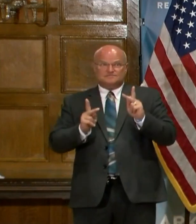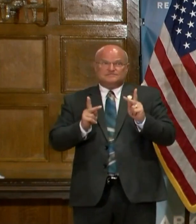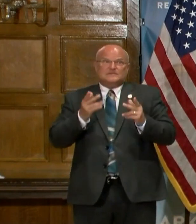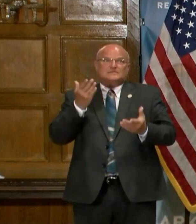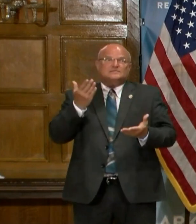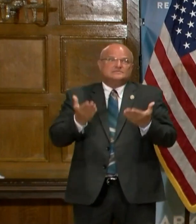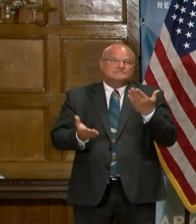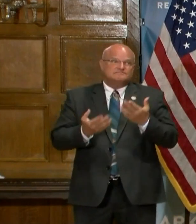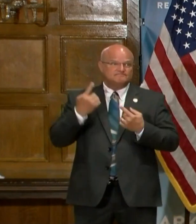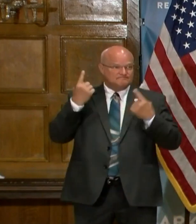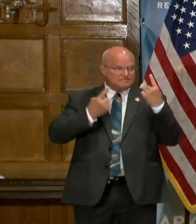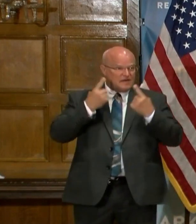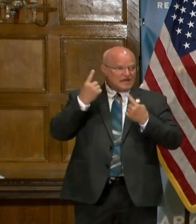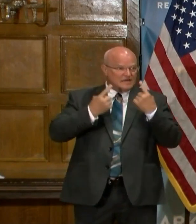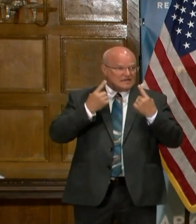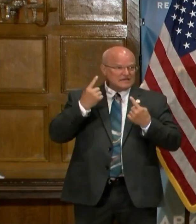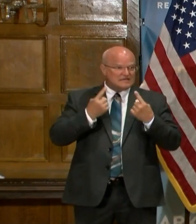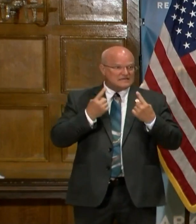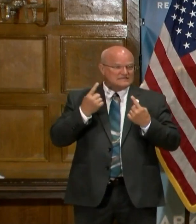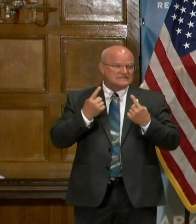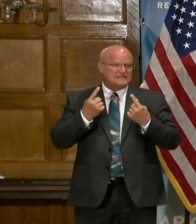might consider,